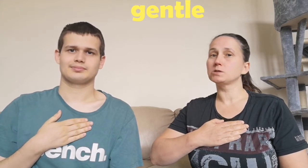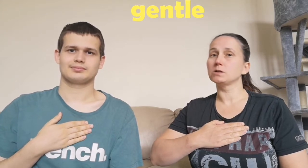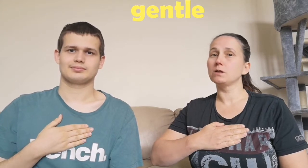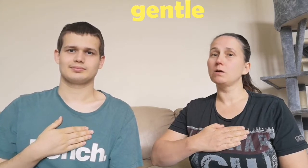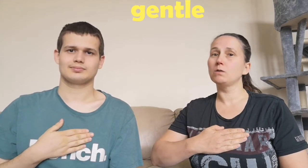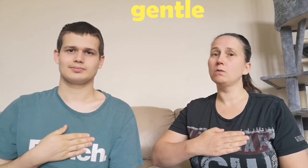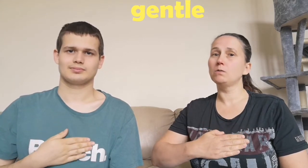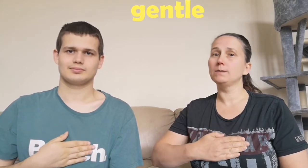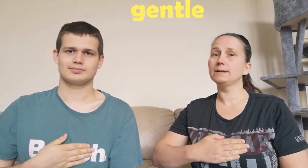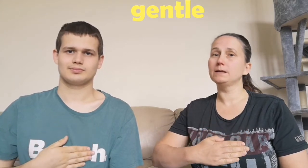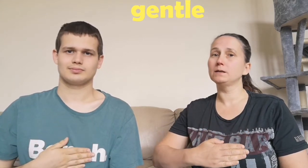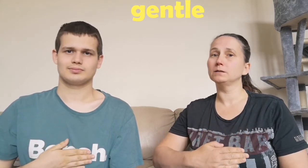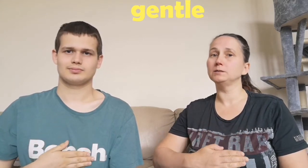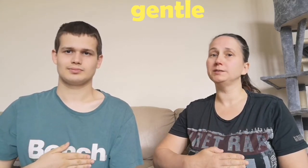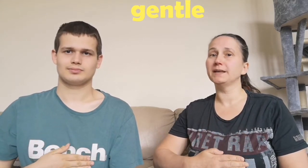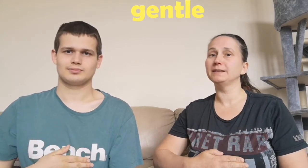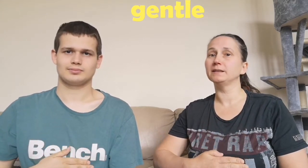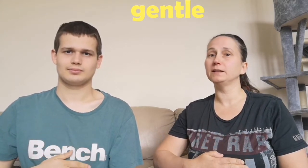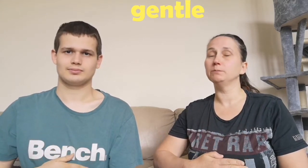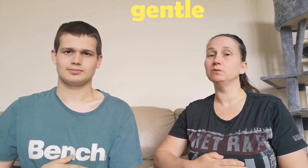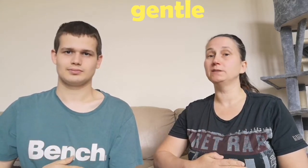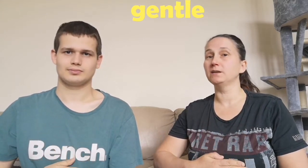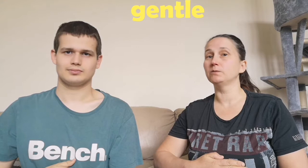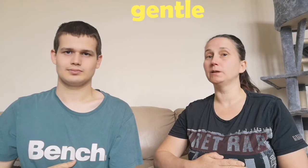slowly and gently. Move it down the way.